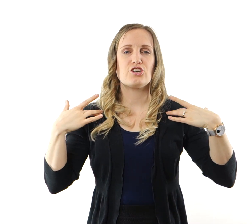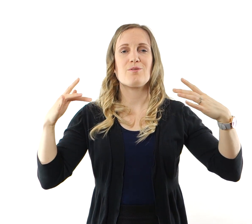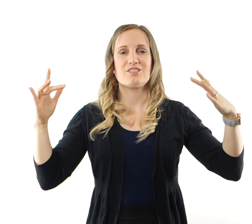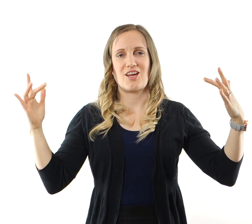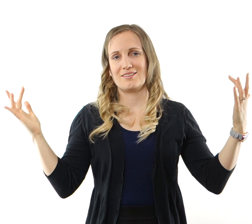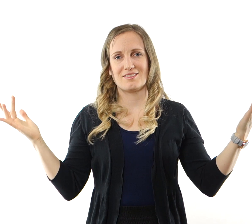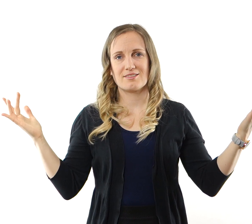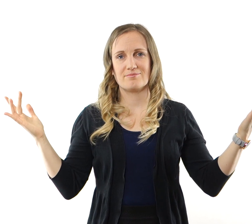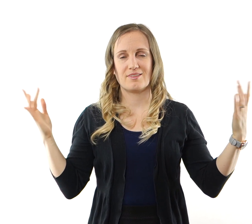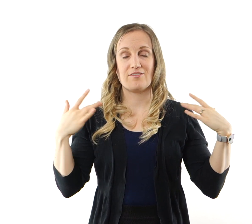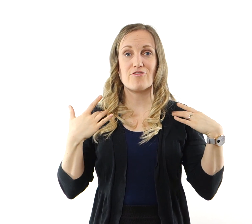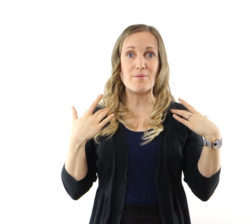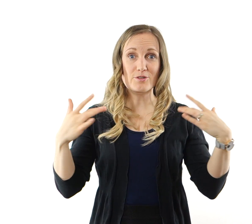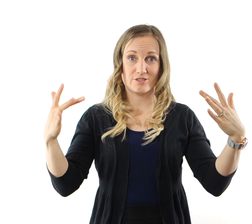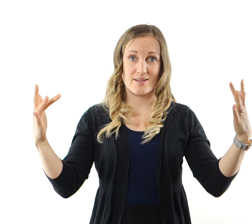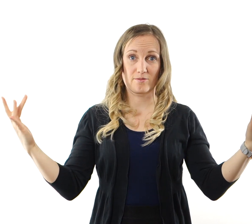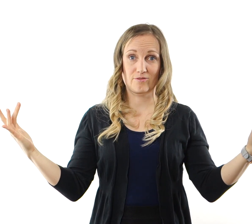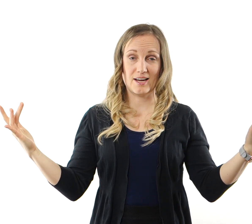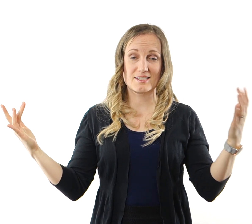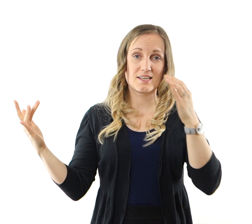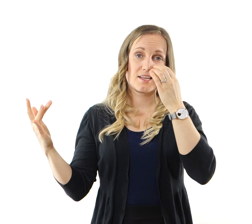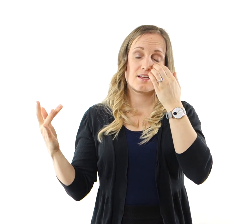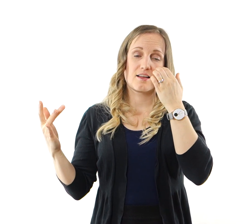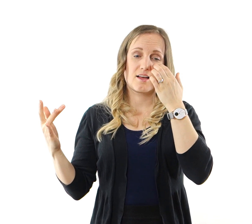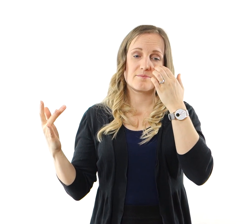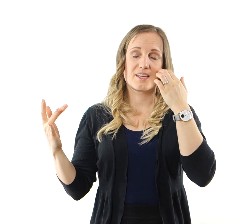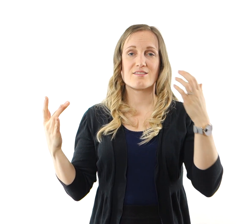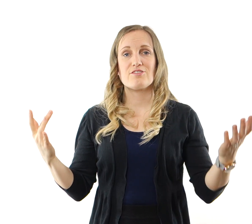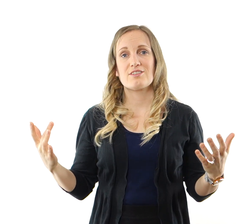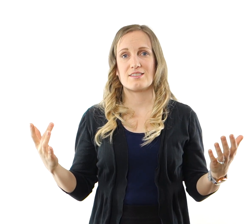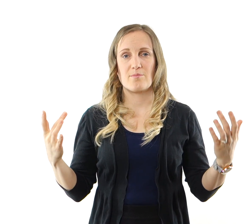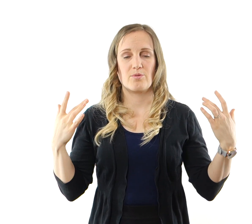it shines from yourself, right? Because of your example.